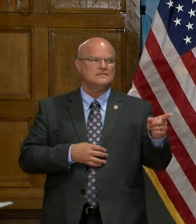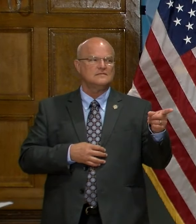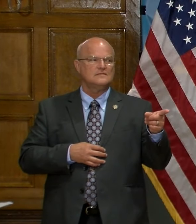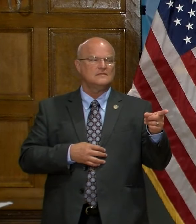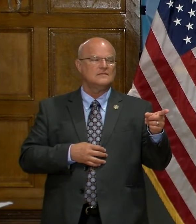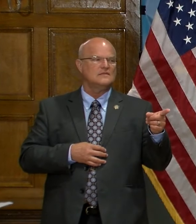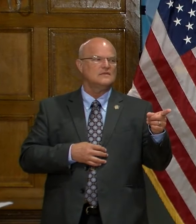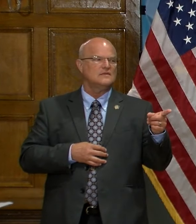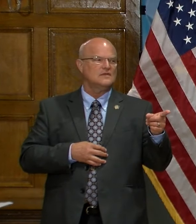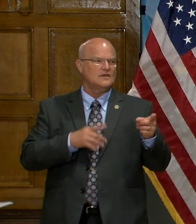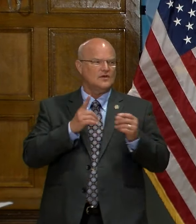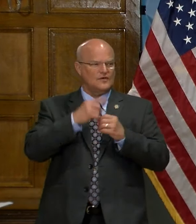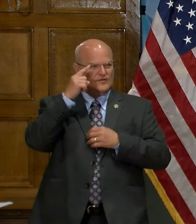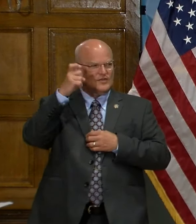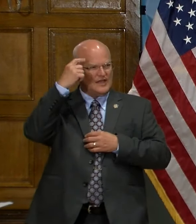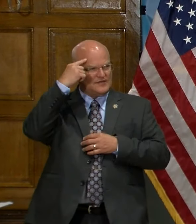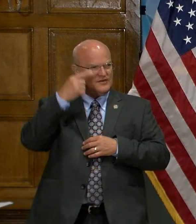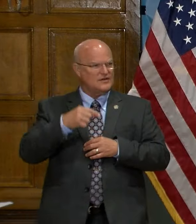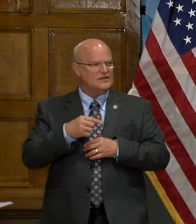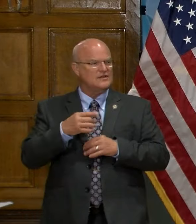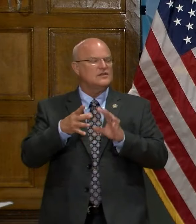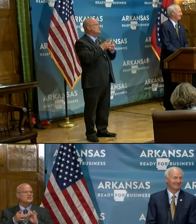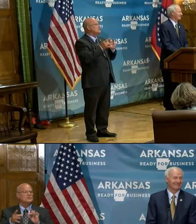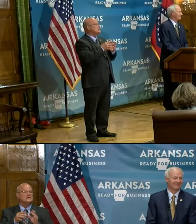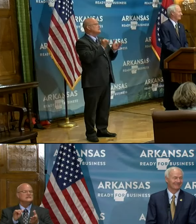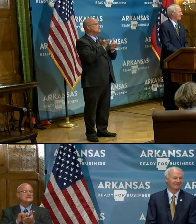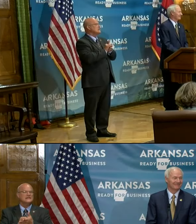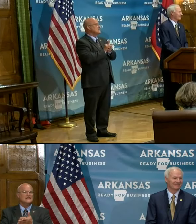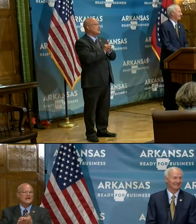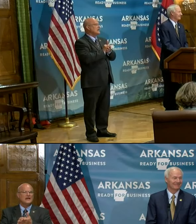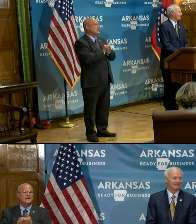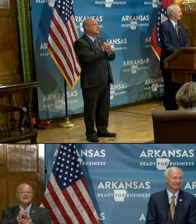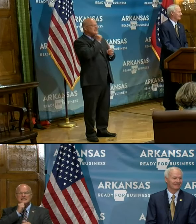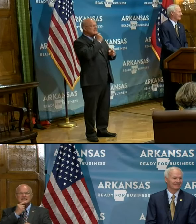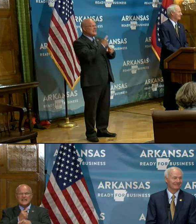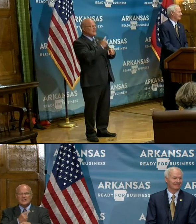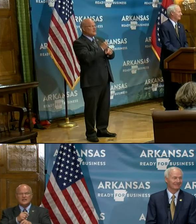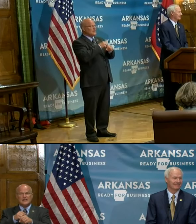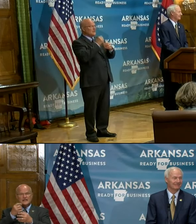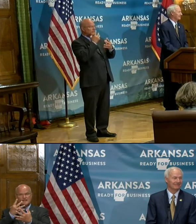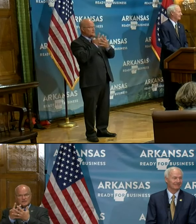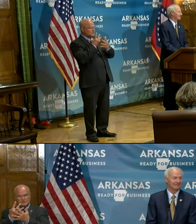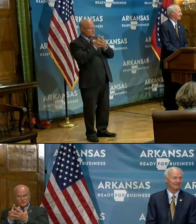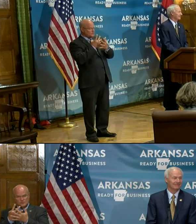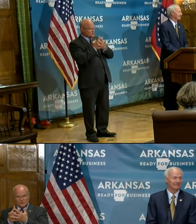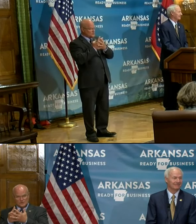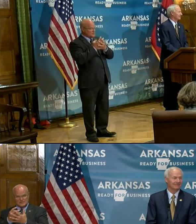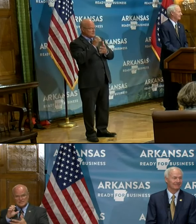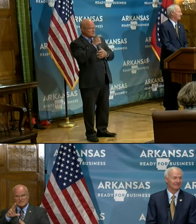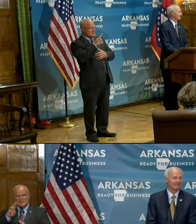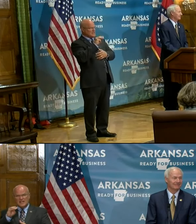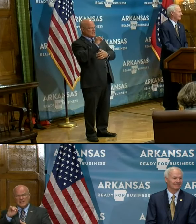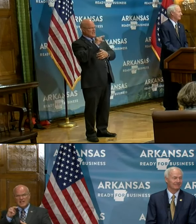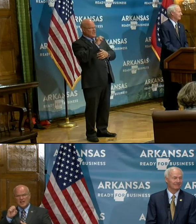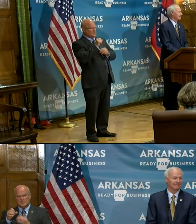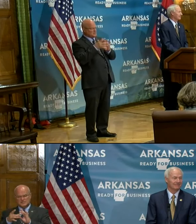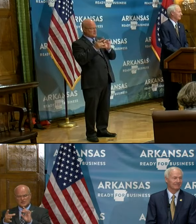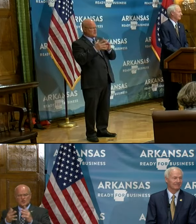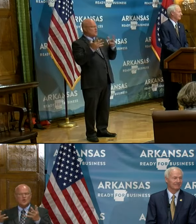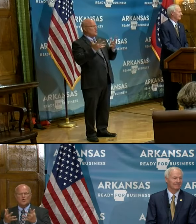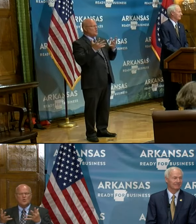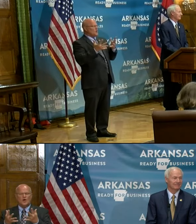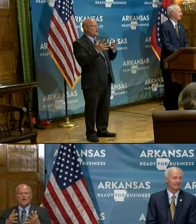Yes. I have one for you, Governor. So you mentioned that there were inaccuracies in the Cummins article. What were those